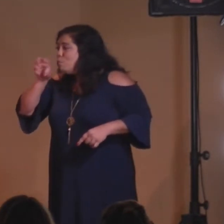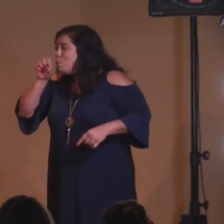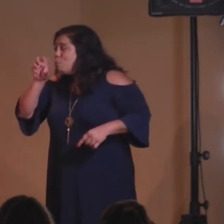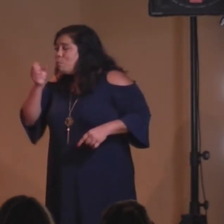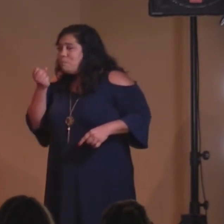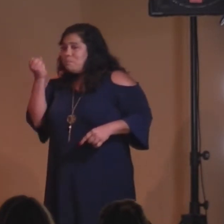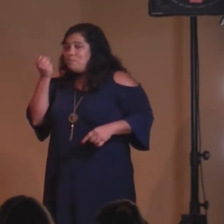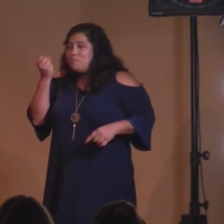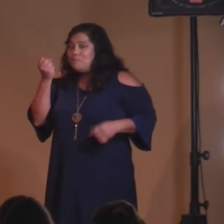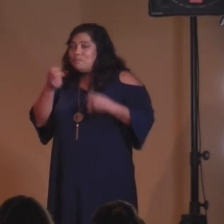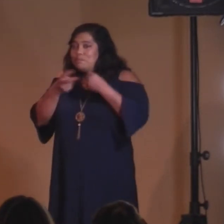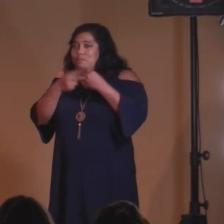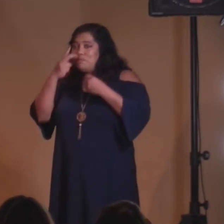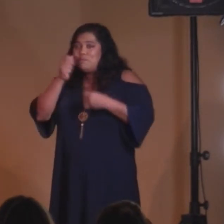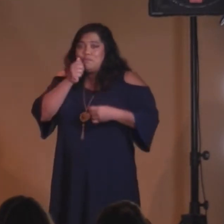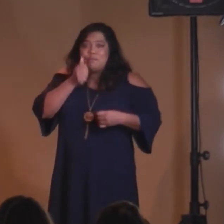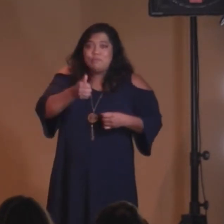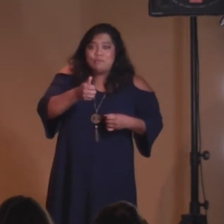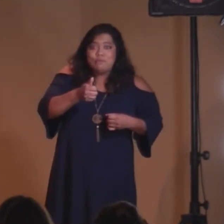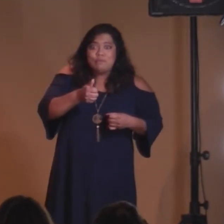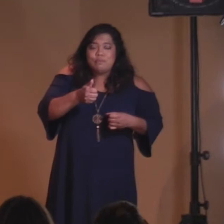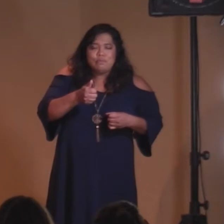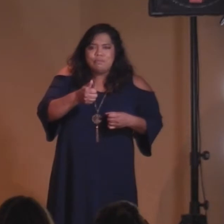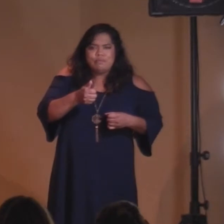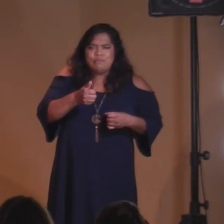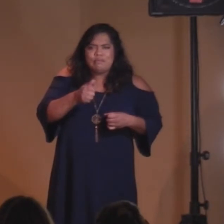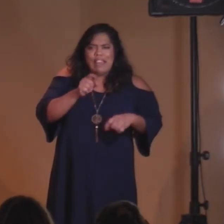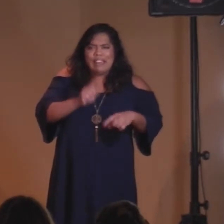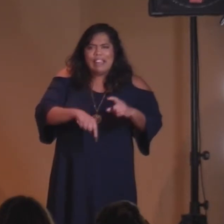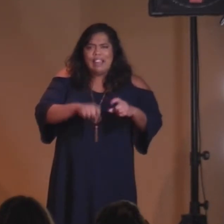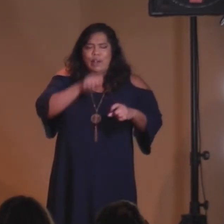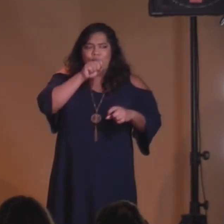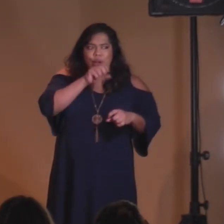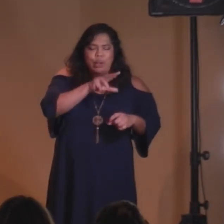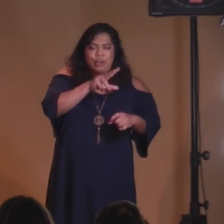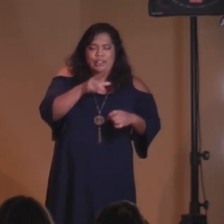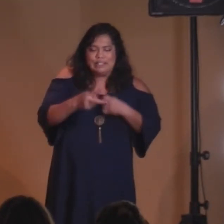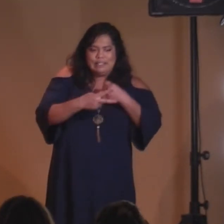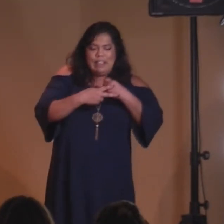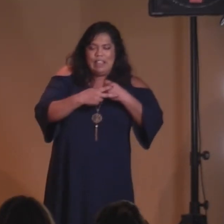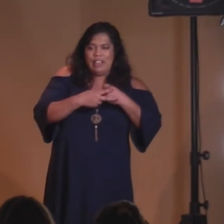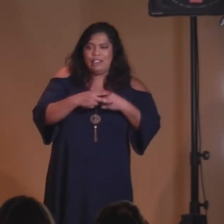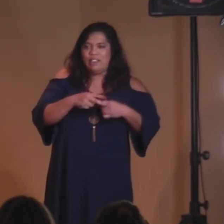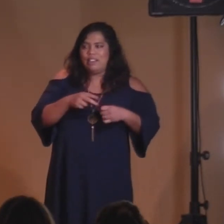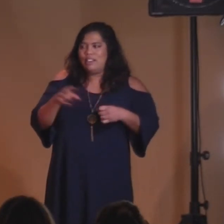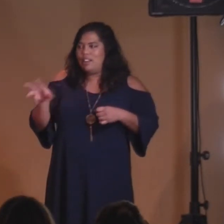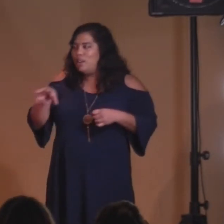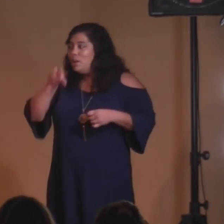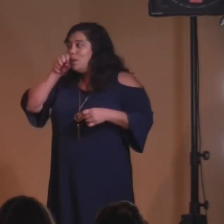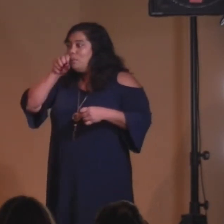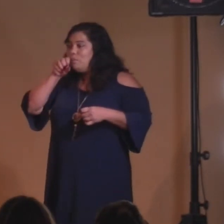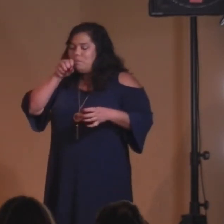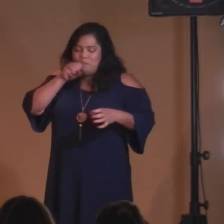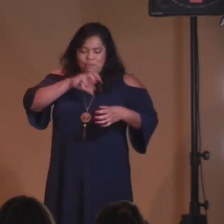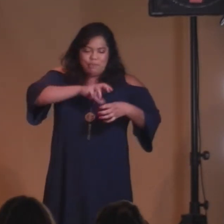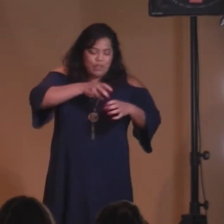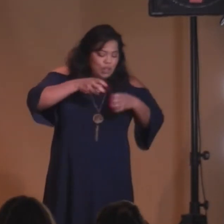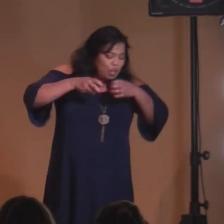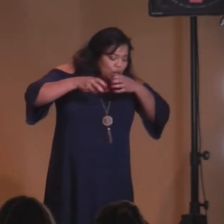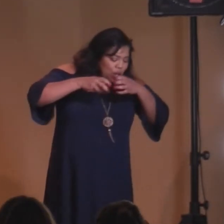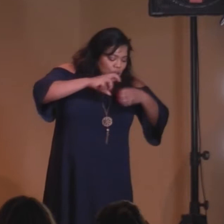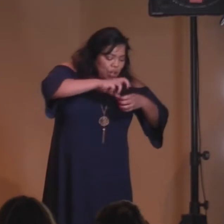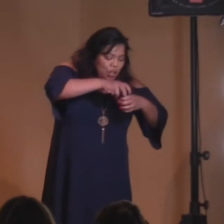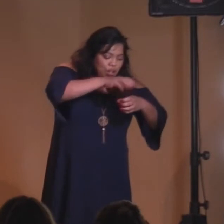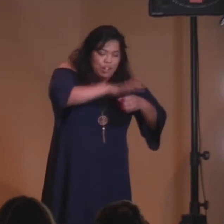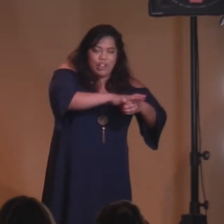tomorrow. I can't breathe for tomorrow. I can't save it up. I can put it in a jar. I don't want to open